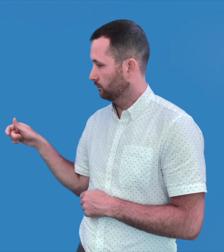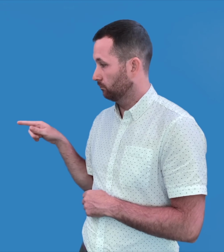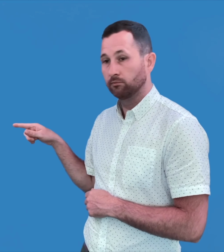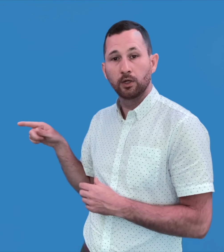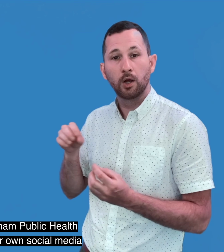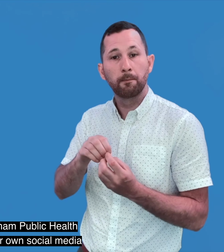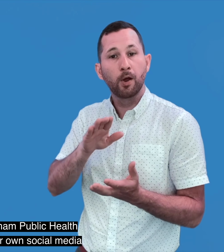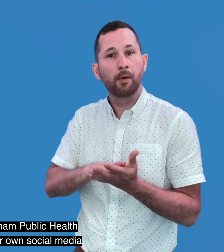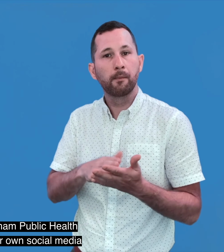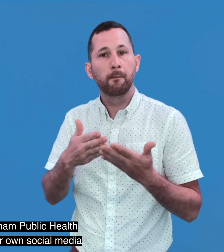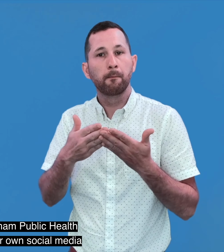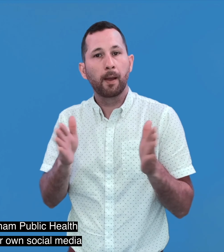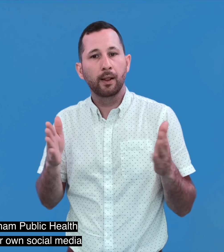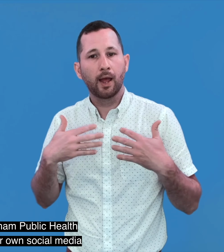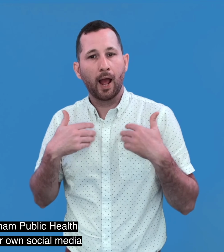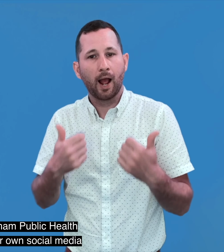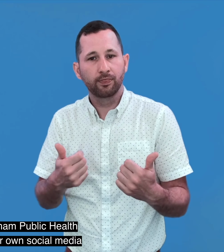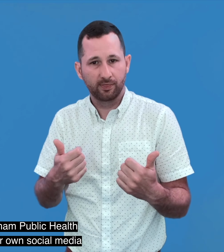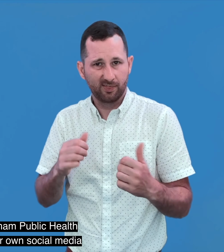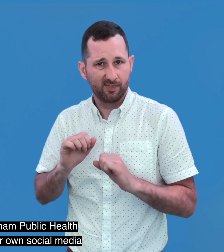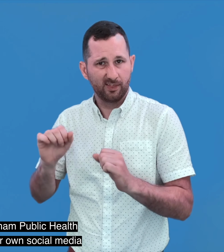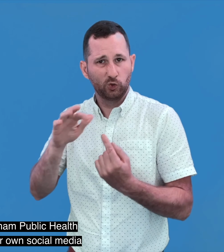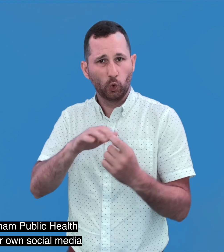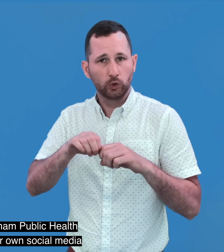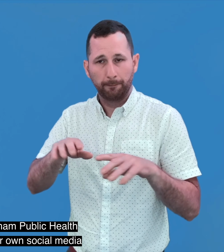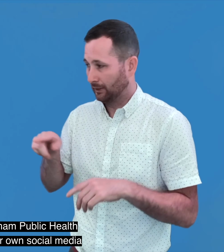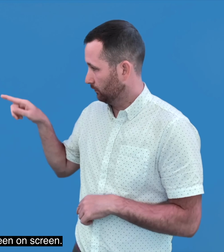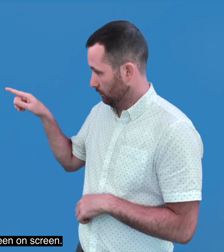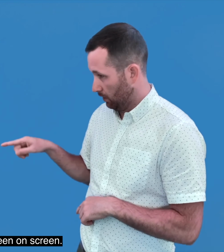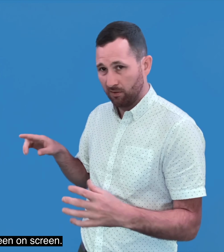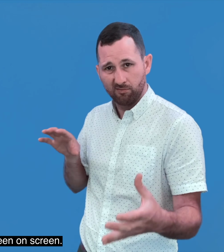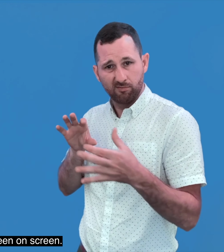Birmingham Public Health have their own social media, as seen on screen.